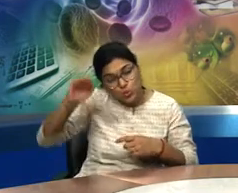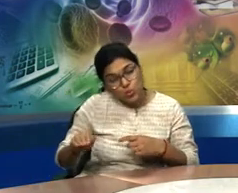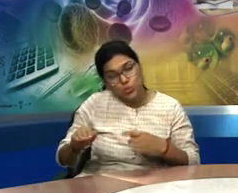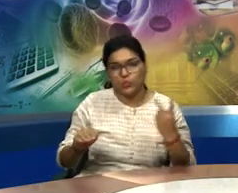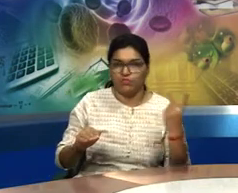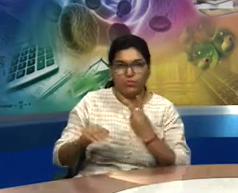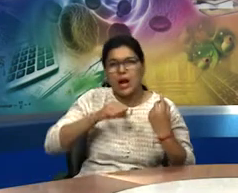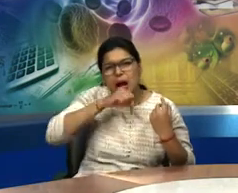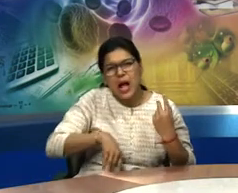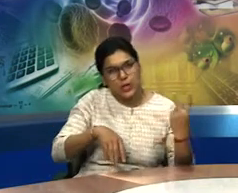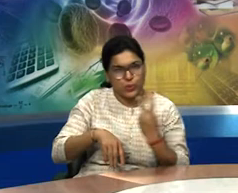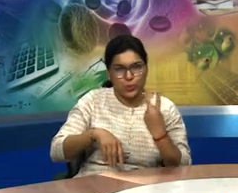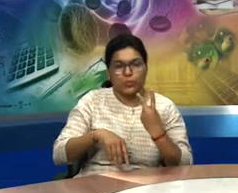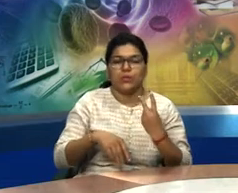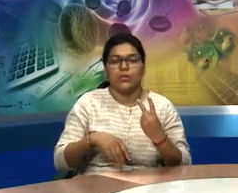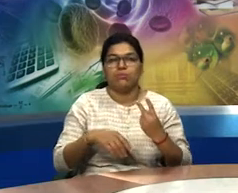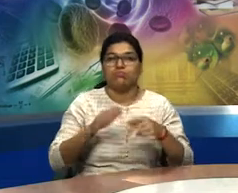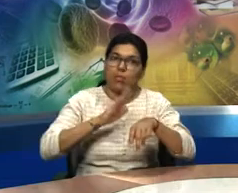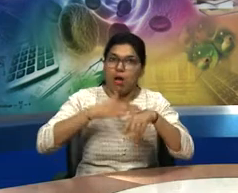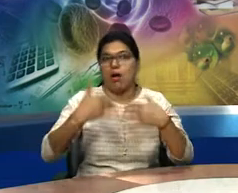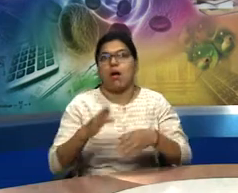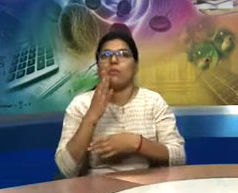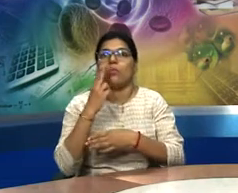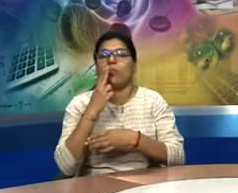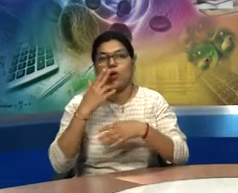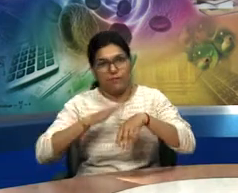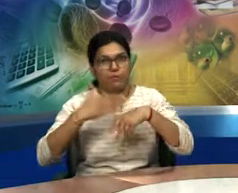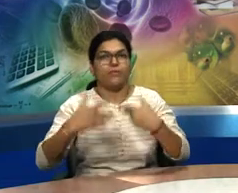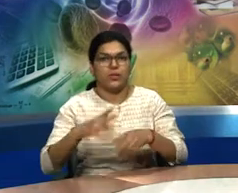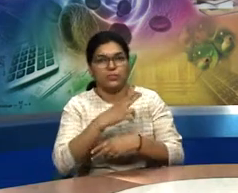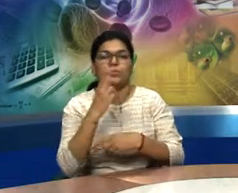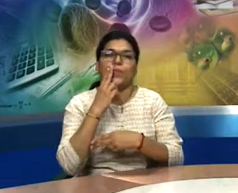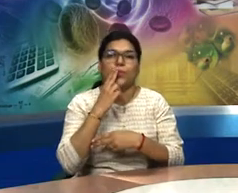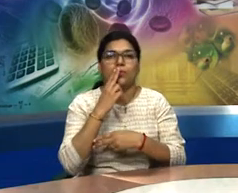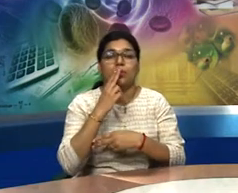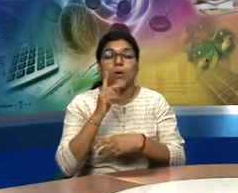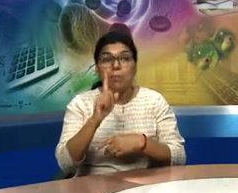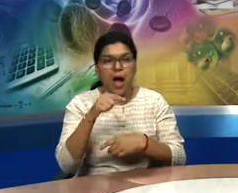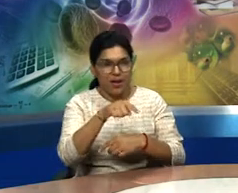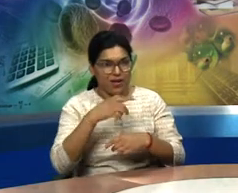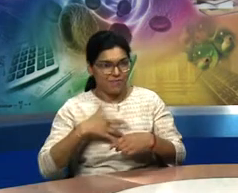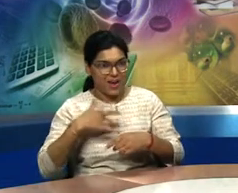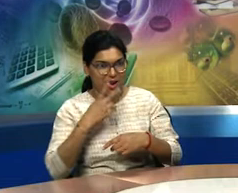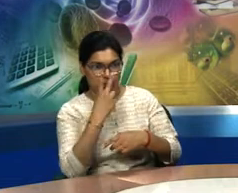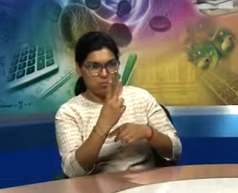In this story, a relative and I means Mahatma Gandhi, they both became fond of